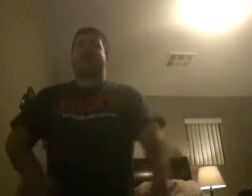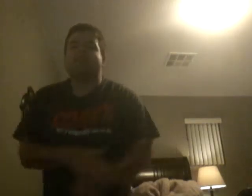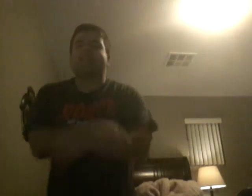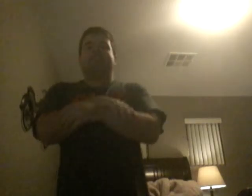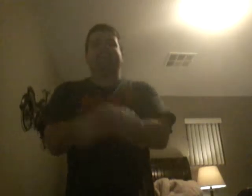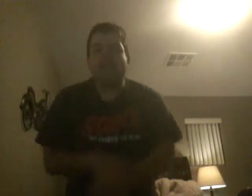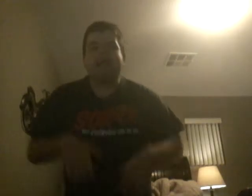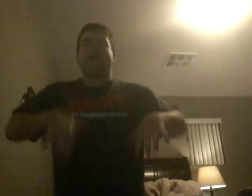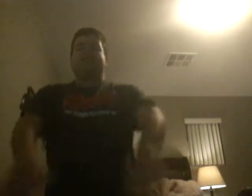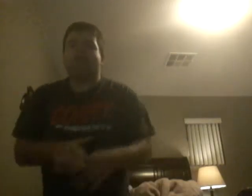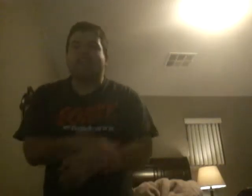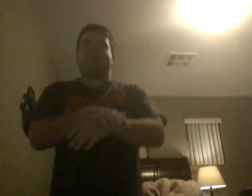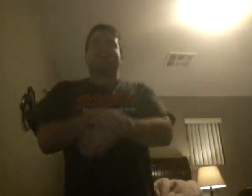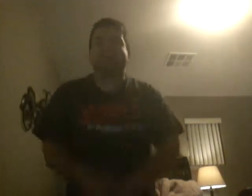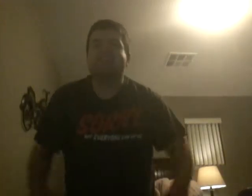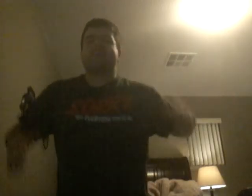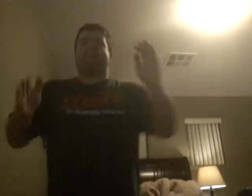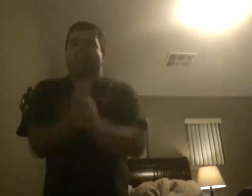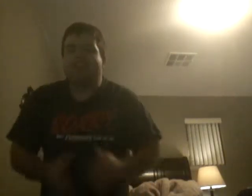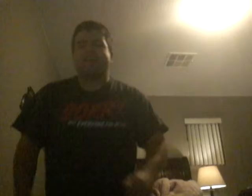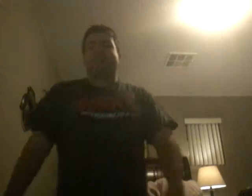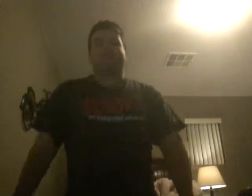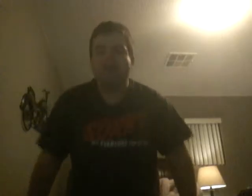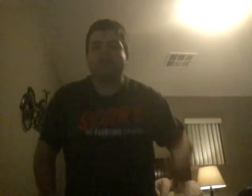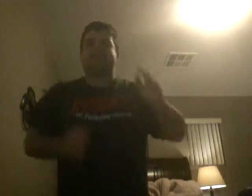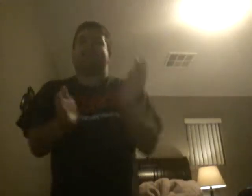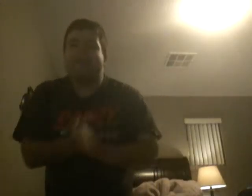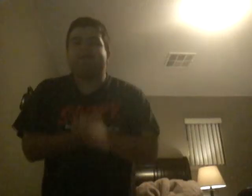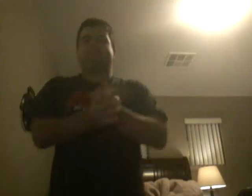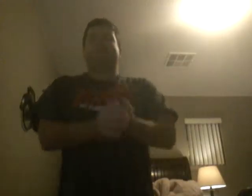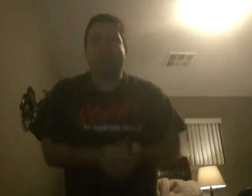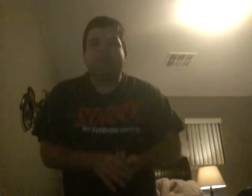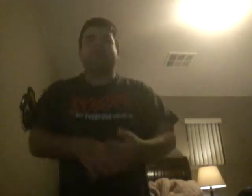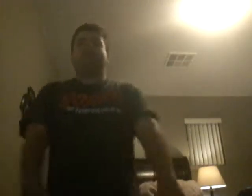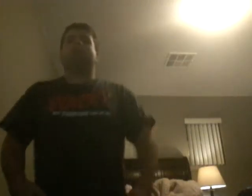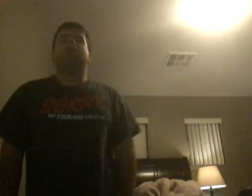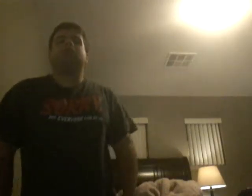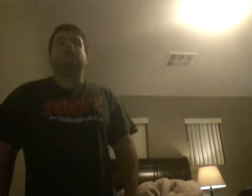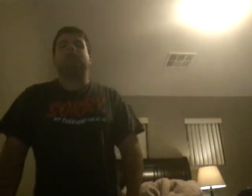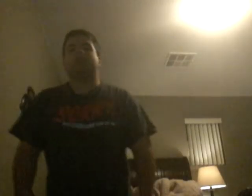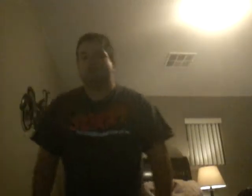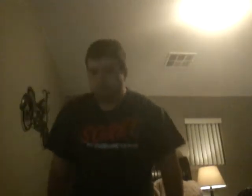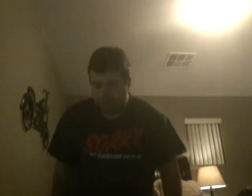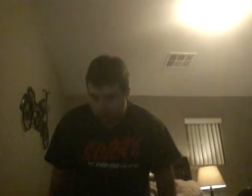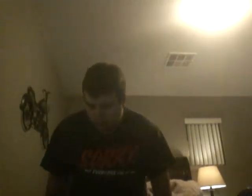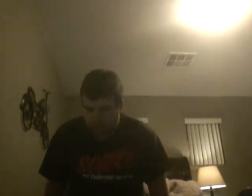fact. I'm looking at this here. I tell you in the middle to say. A toast for a toast